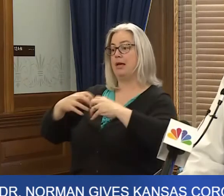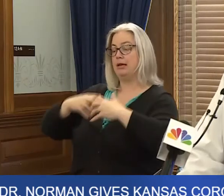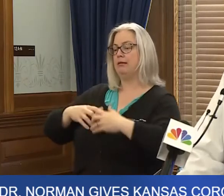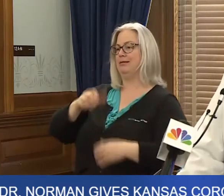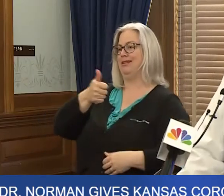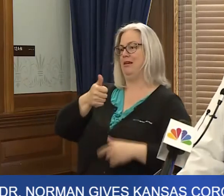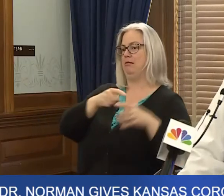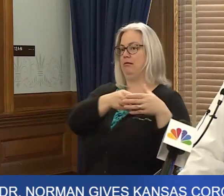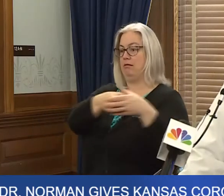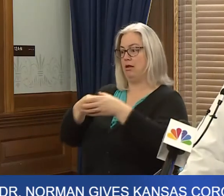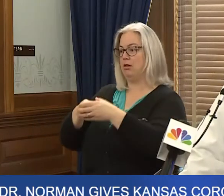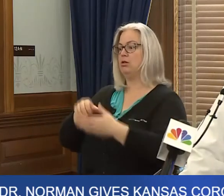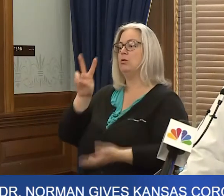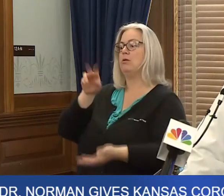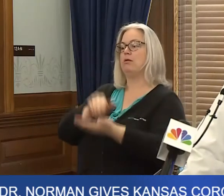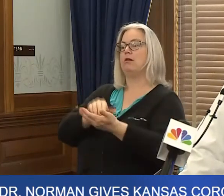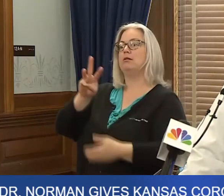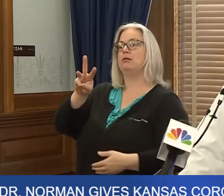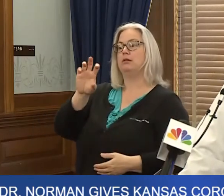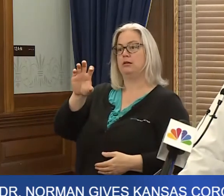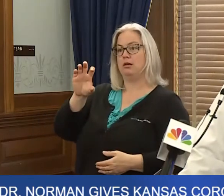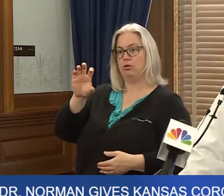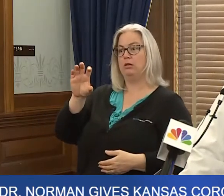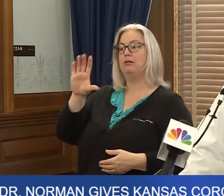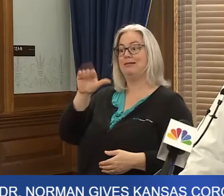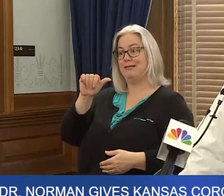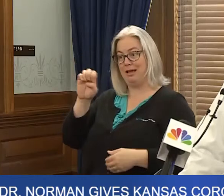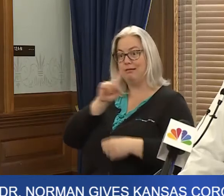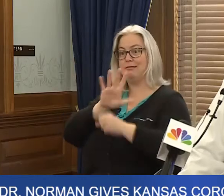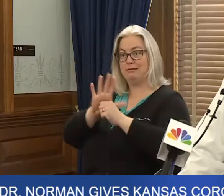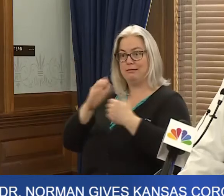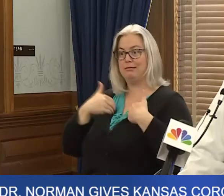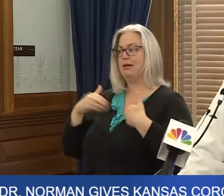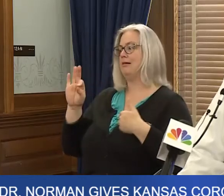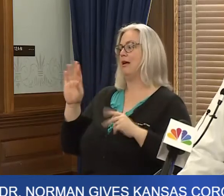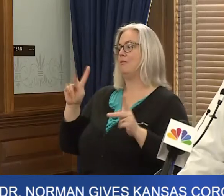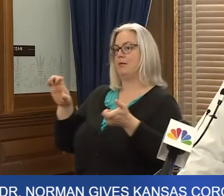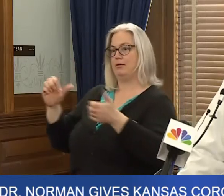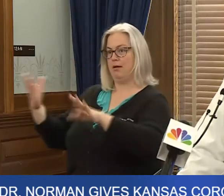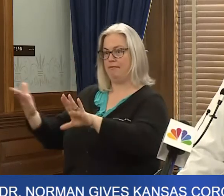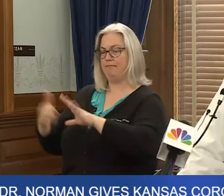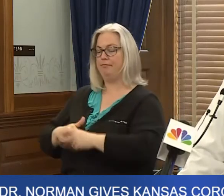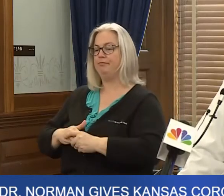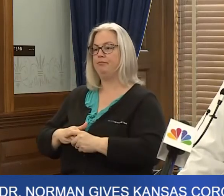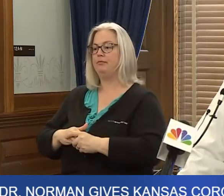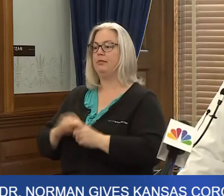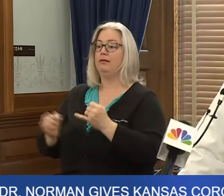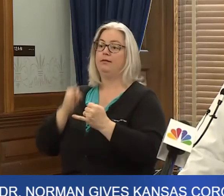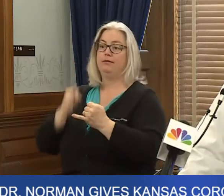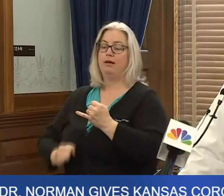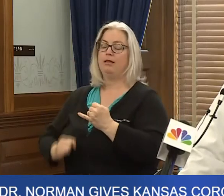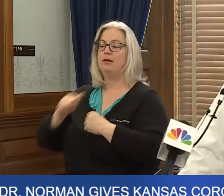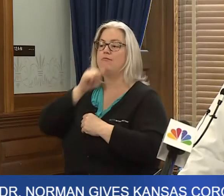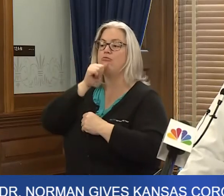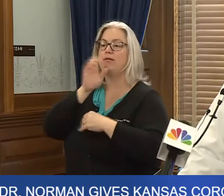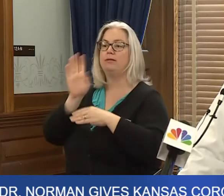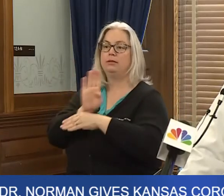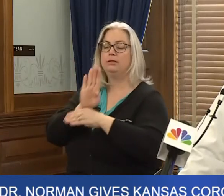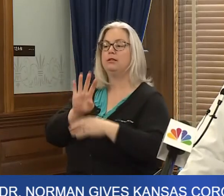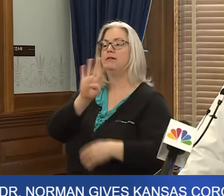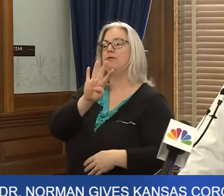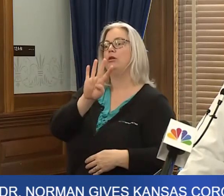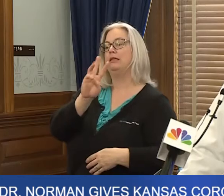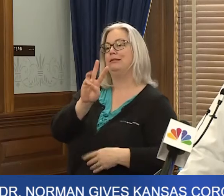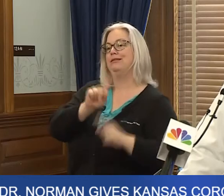clusters, 2,600 cases and 9 deaths. And finally, private industries,